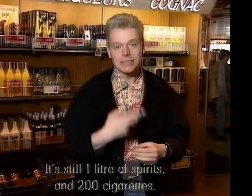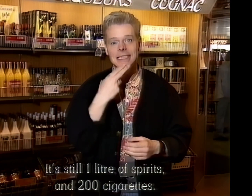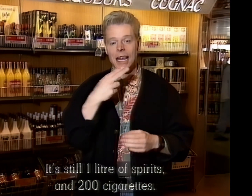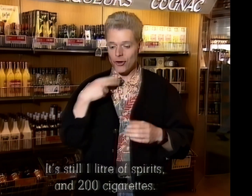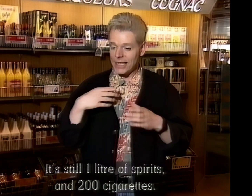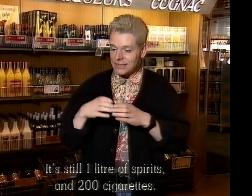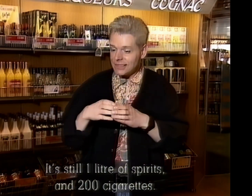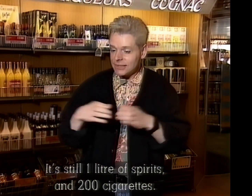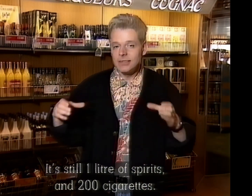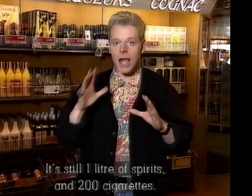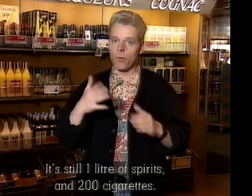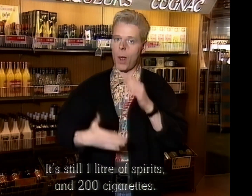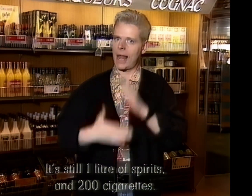200 cigarettes.